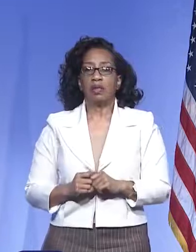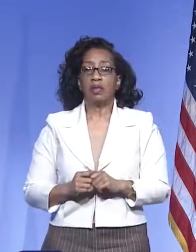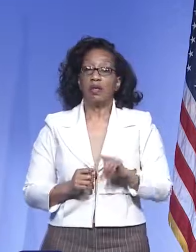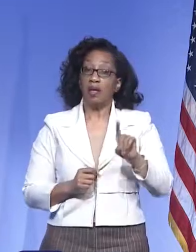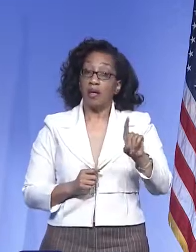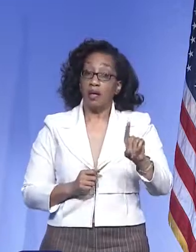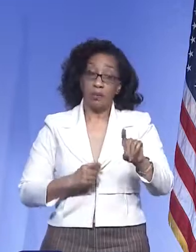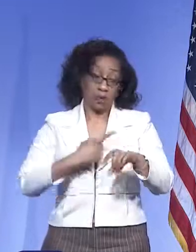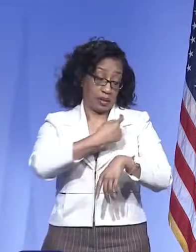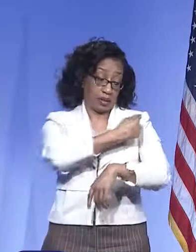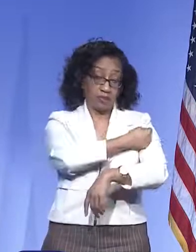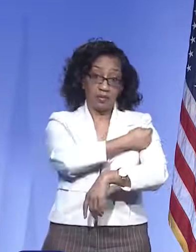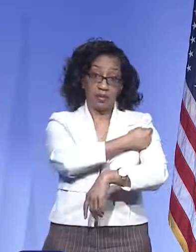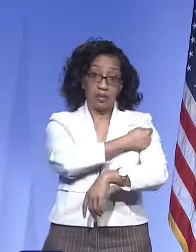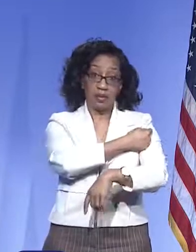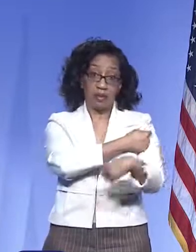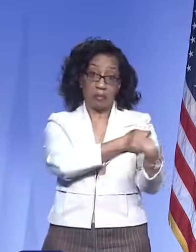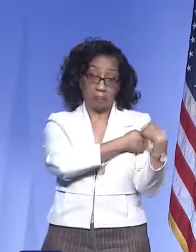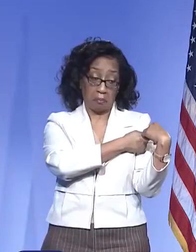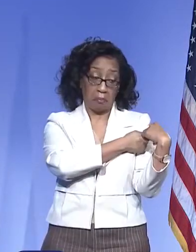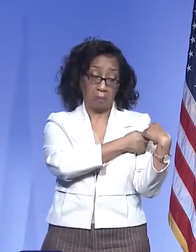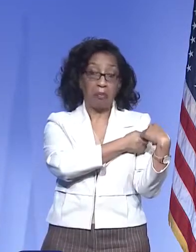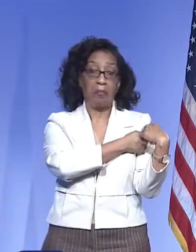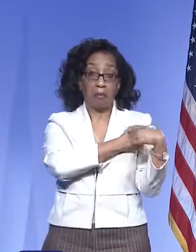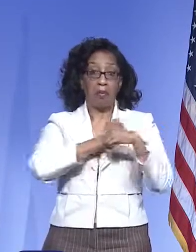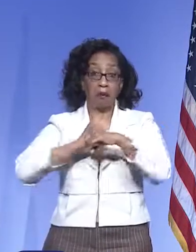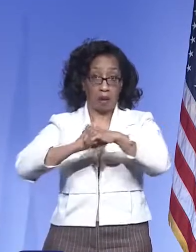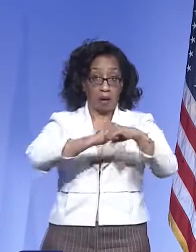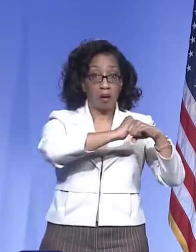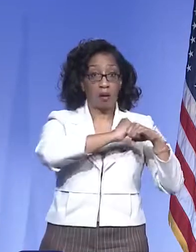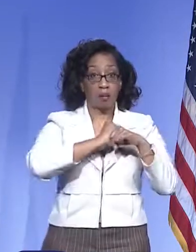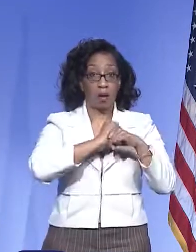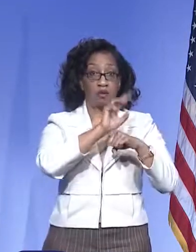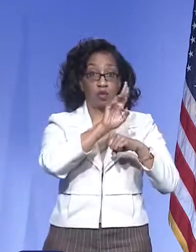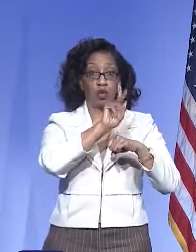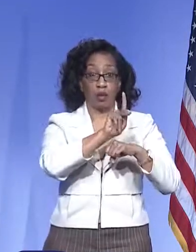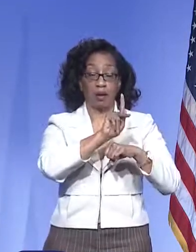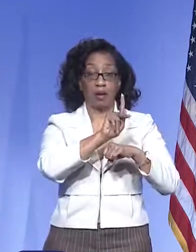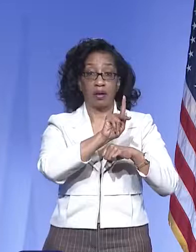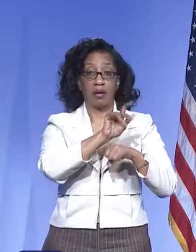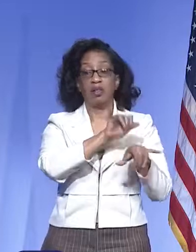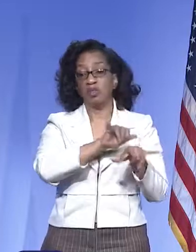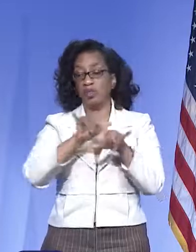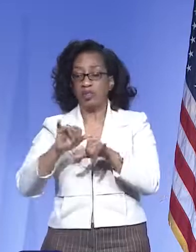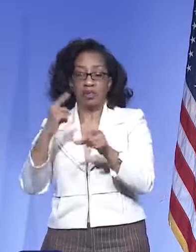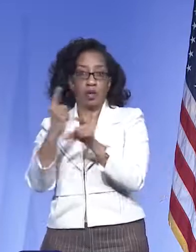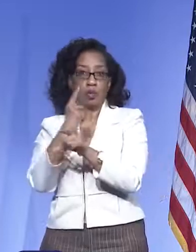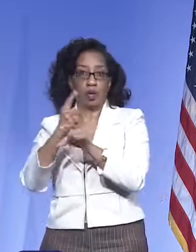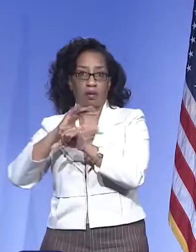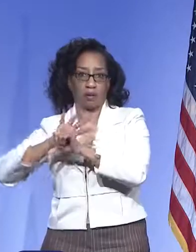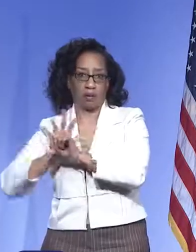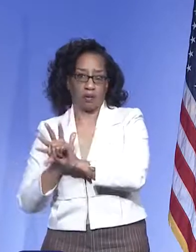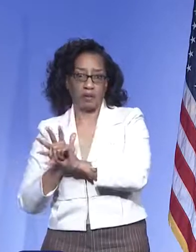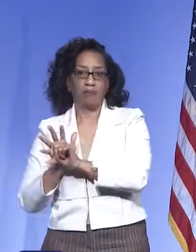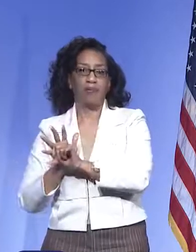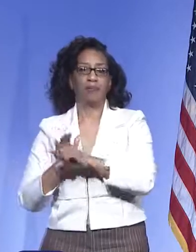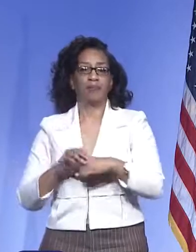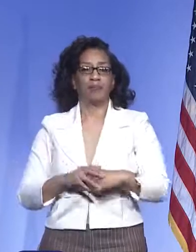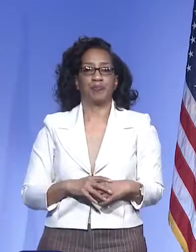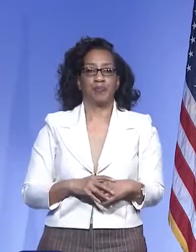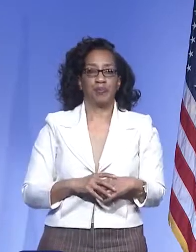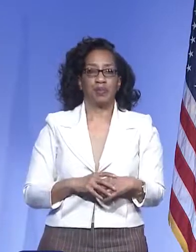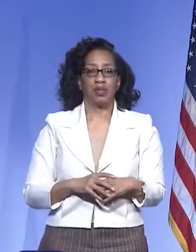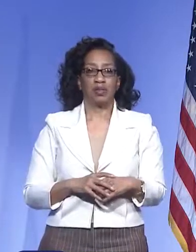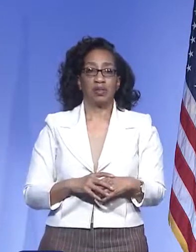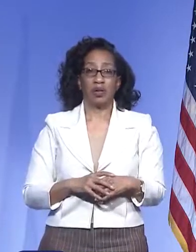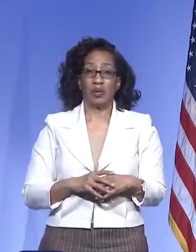vaccine that we have will protect against that variant strain just as it does against the wild type virus. So we have a